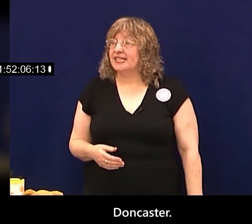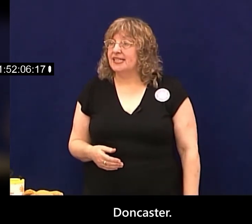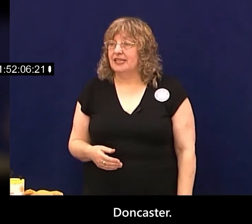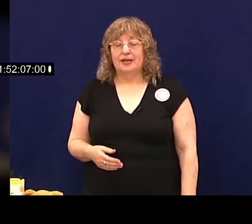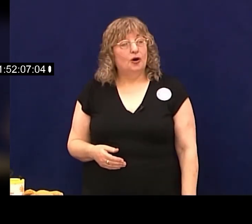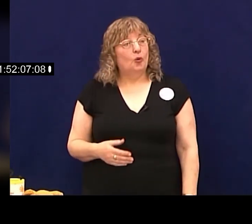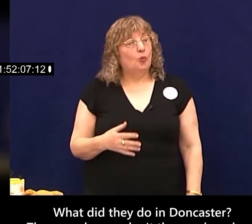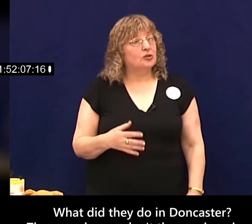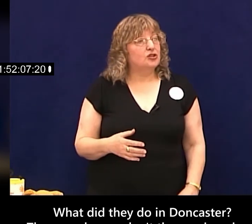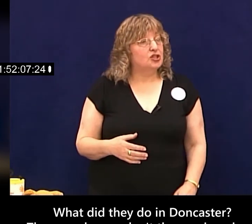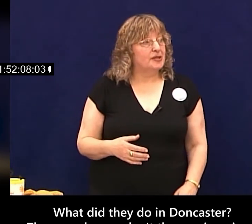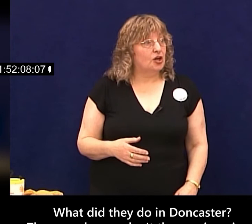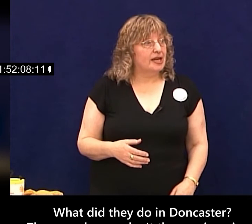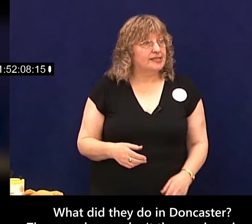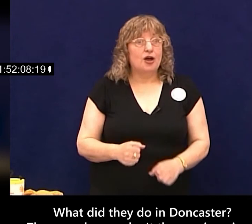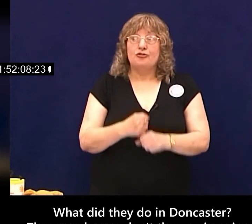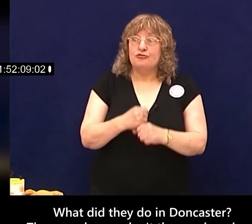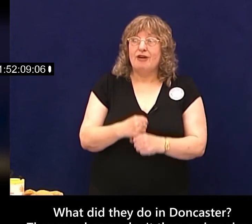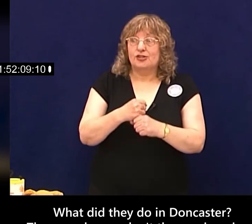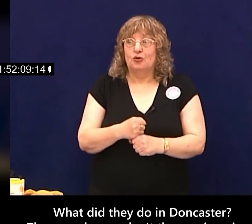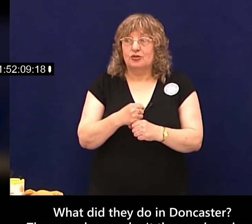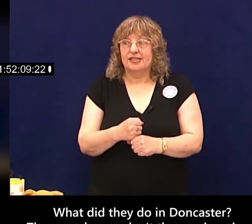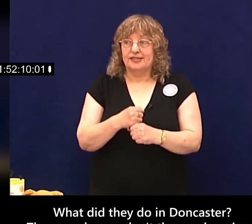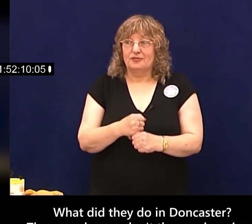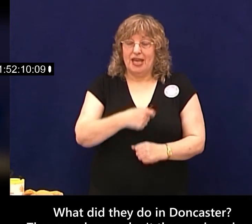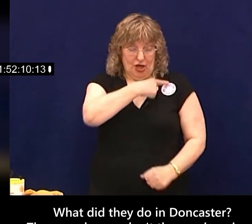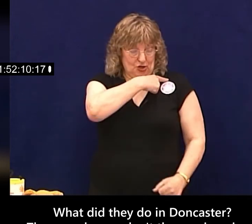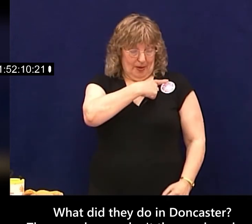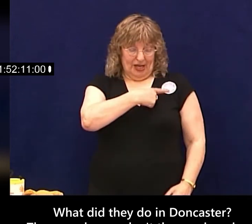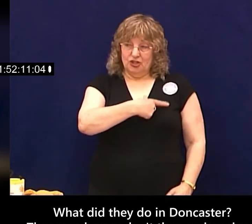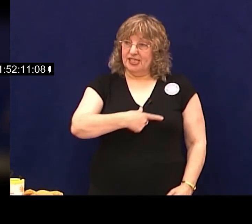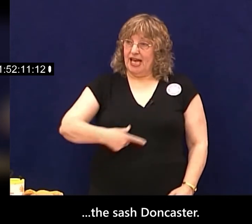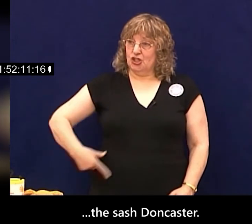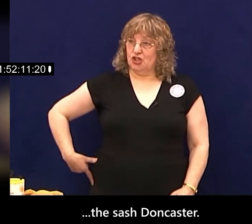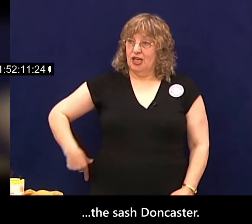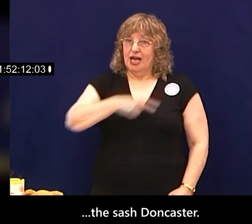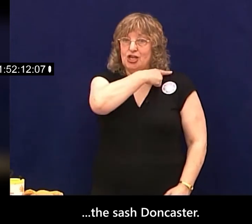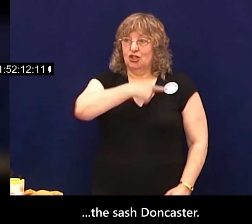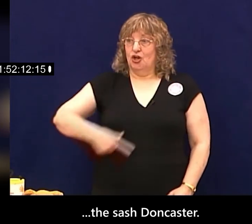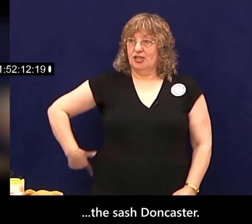Doncaster. What do they do in Doncaster? They race horses, don't they? So imagine the sash.